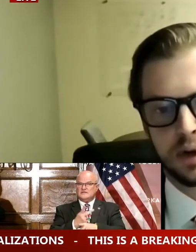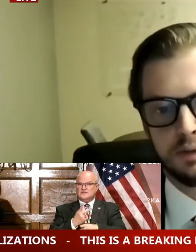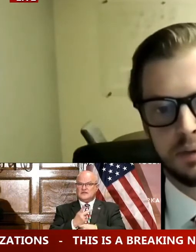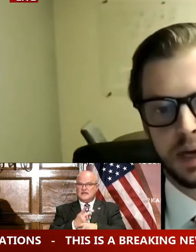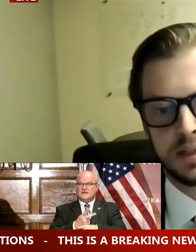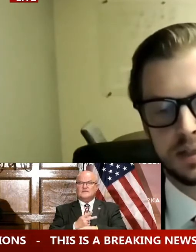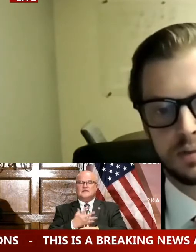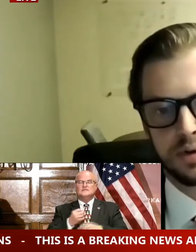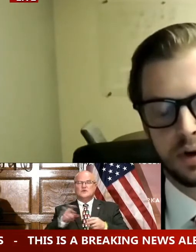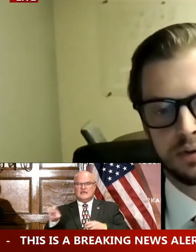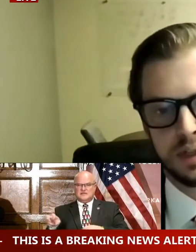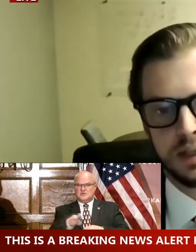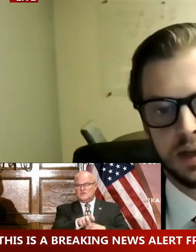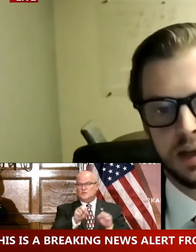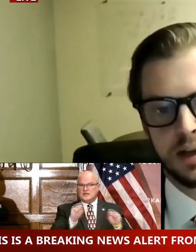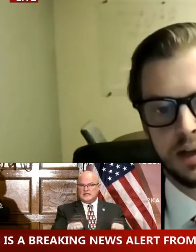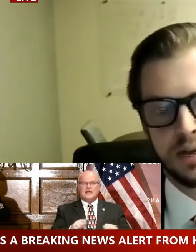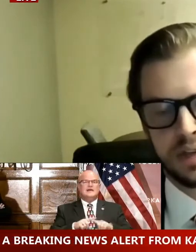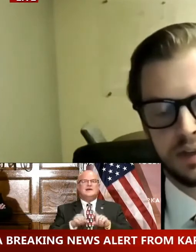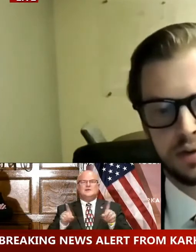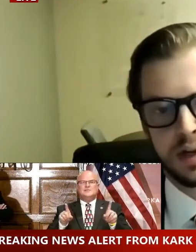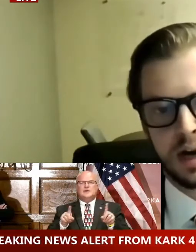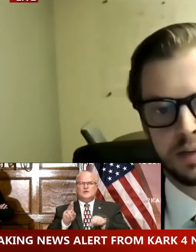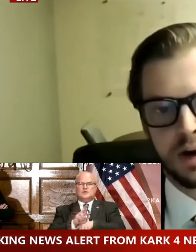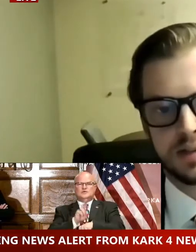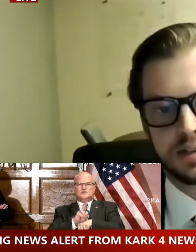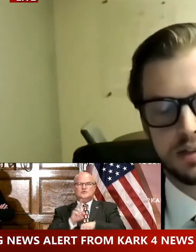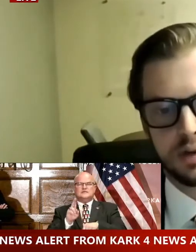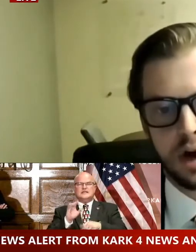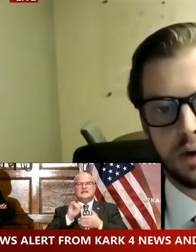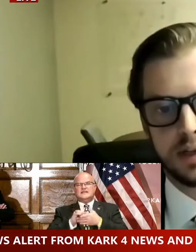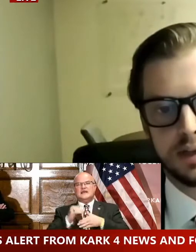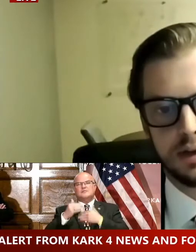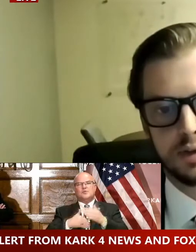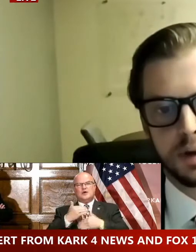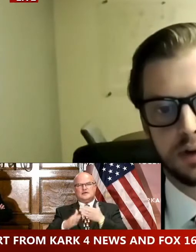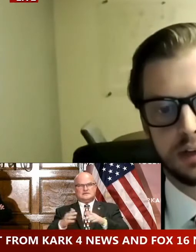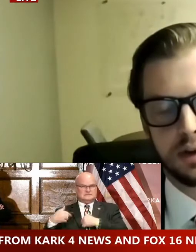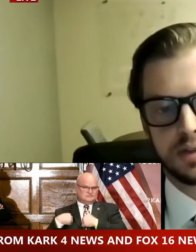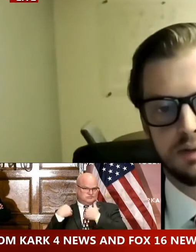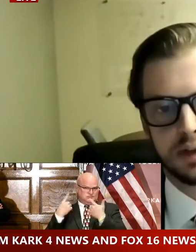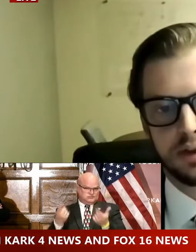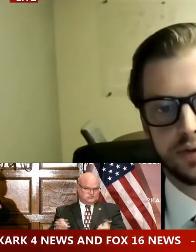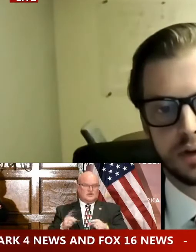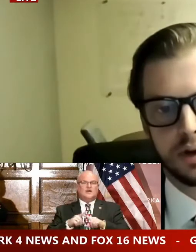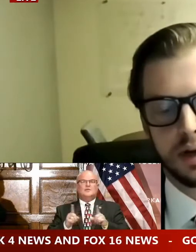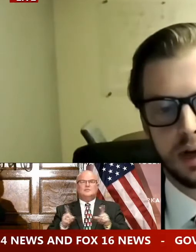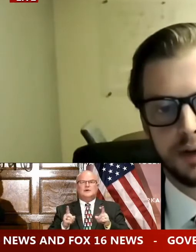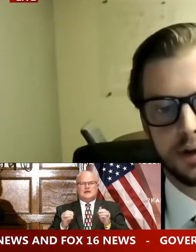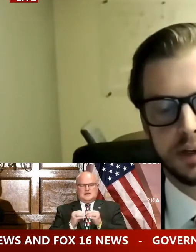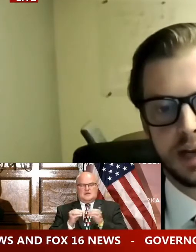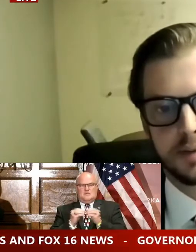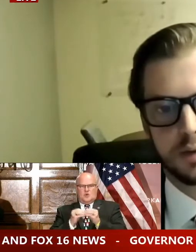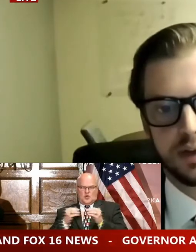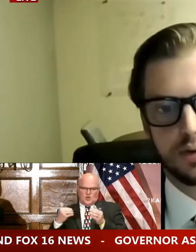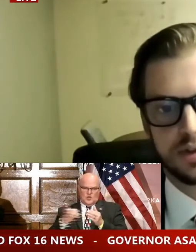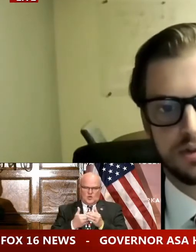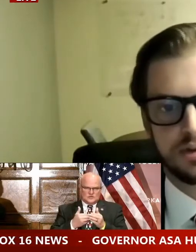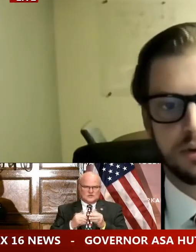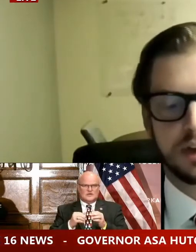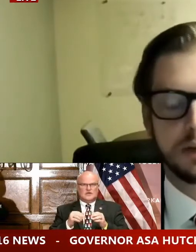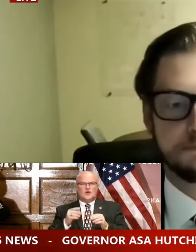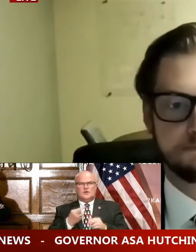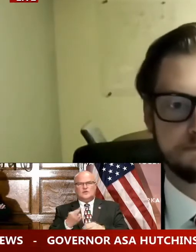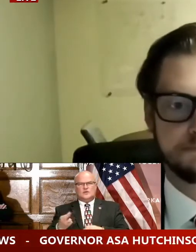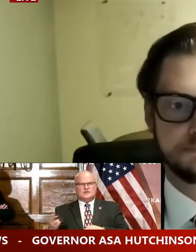capacity for COVID patients. We're certainly using the triage process as we always use, but look at those even closer during times when resources